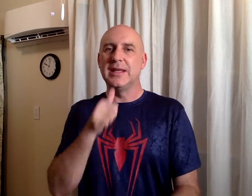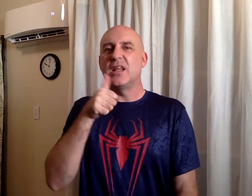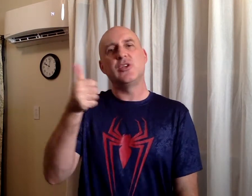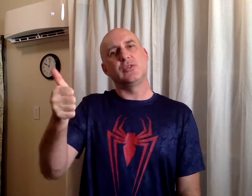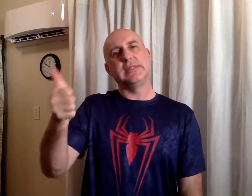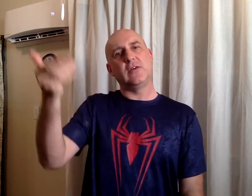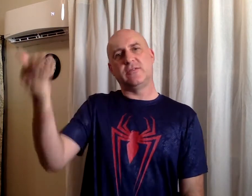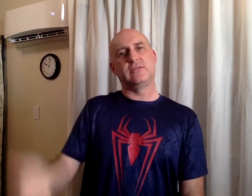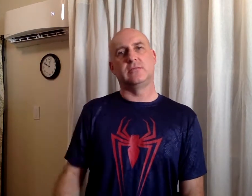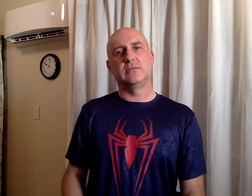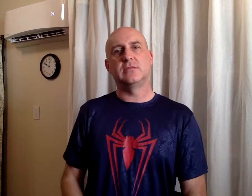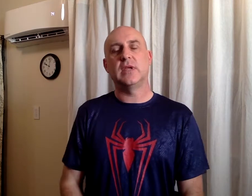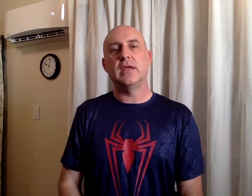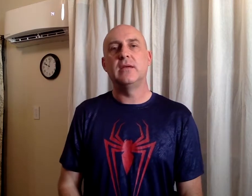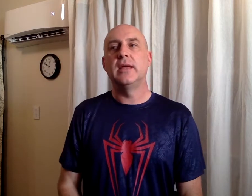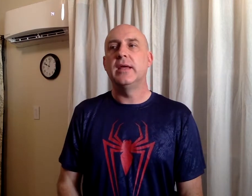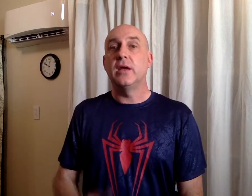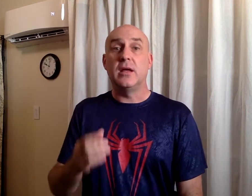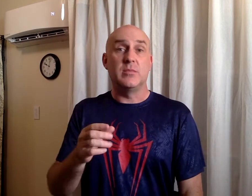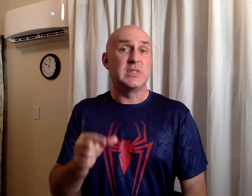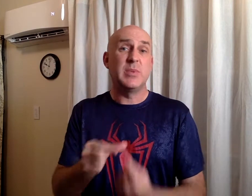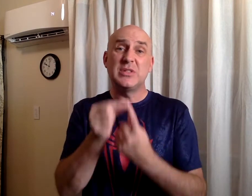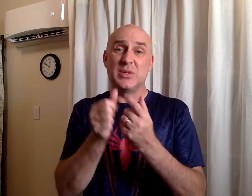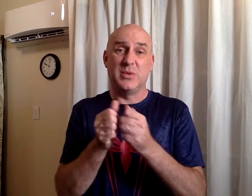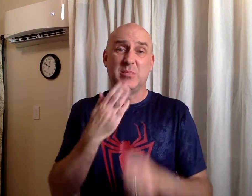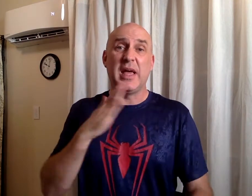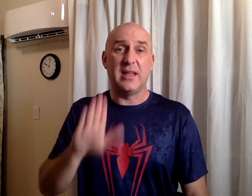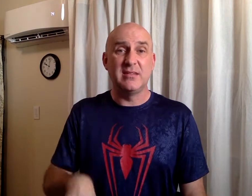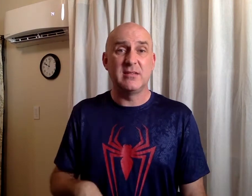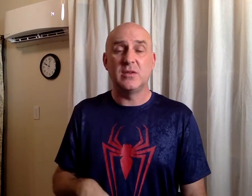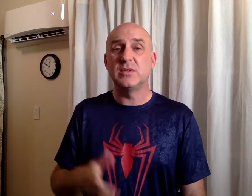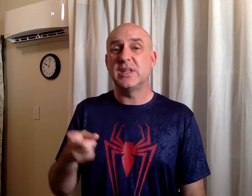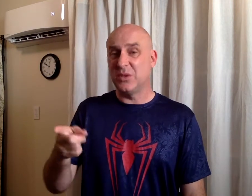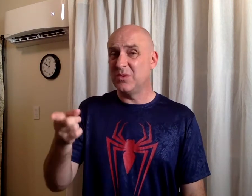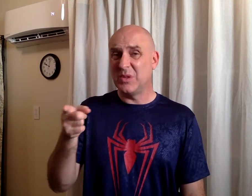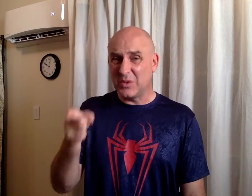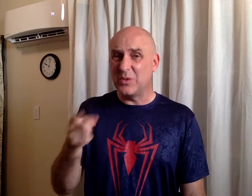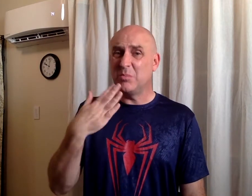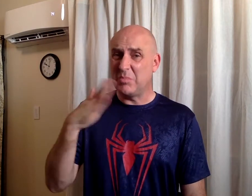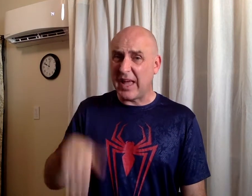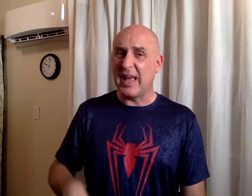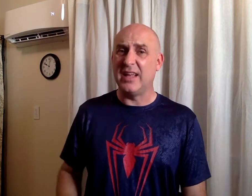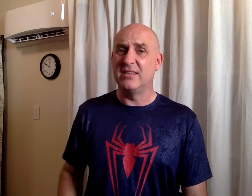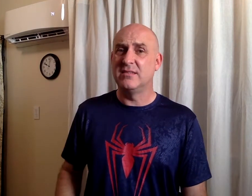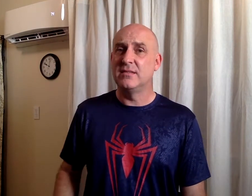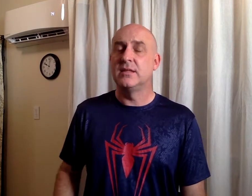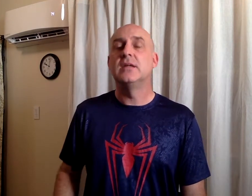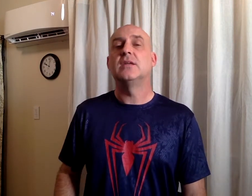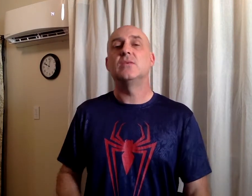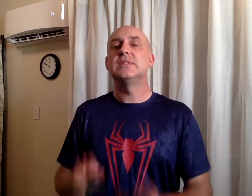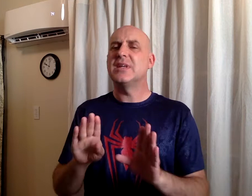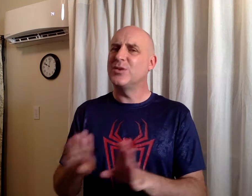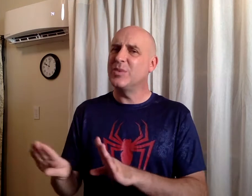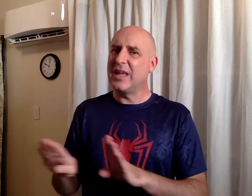not yourself, okay? Especially with bad. You don't want to say, you're bad. You want to say you're